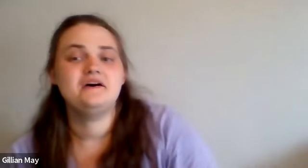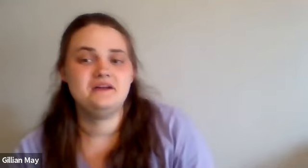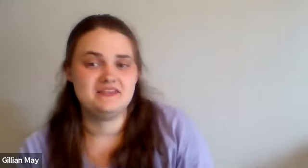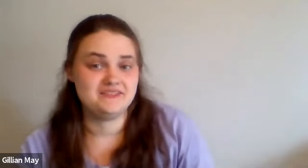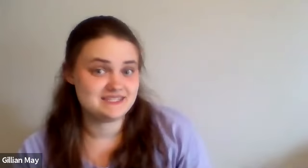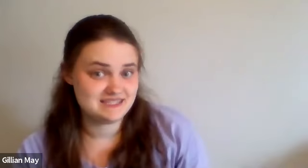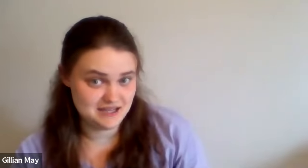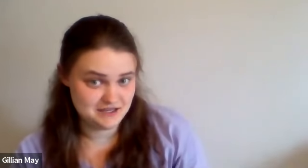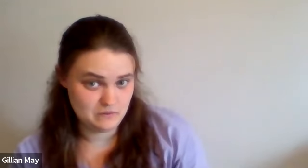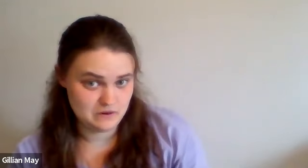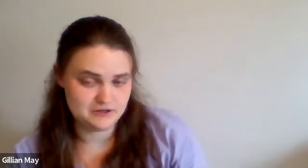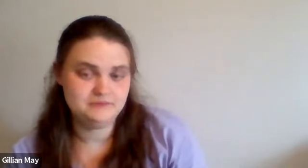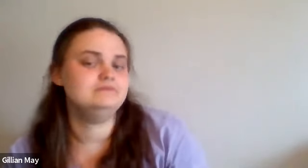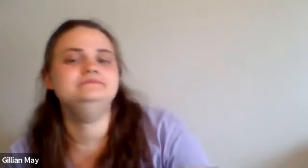Okay, and then the second word.